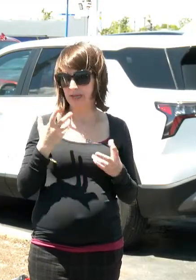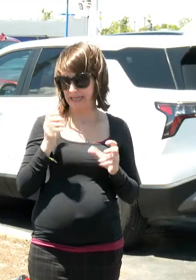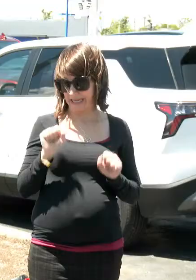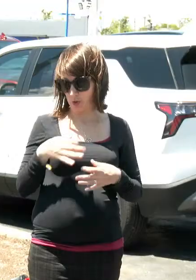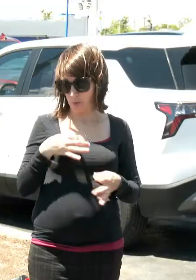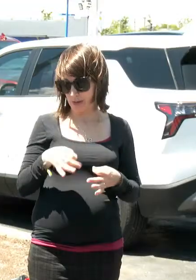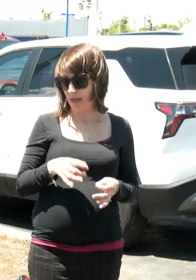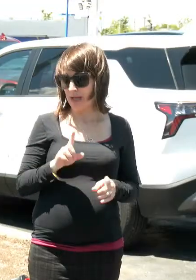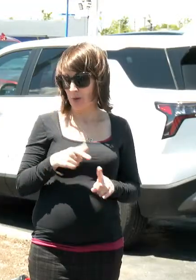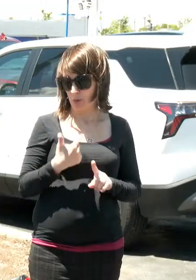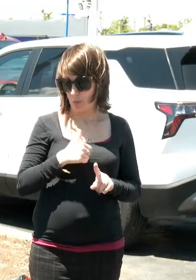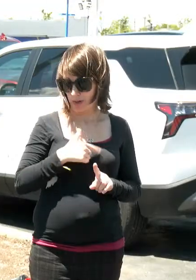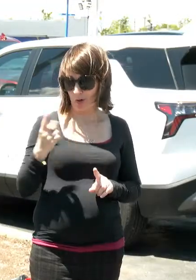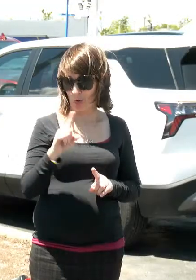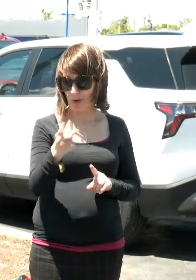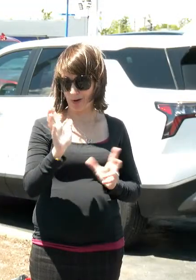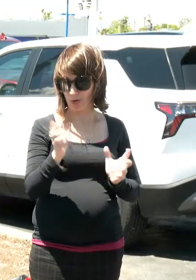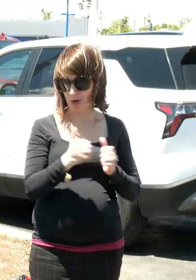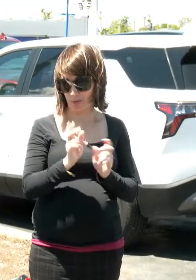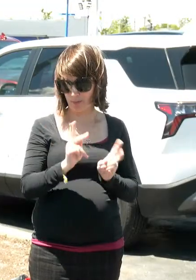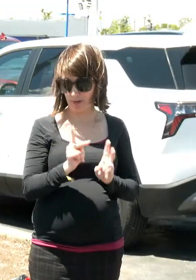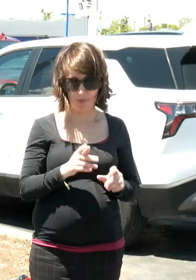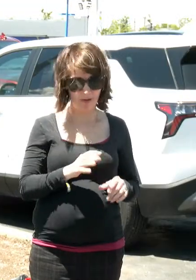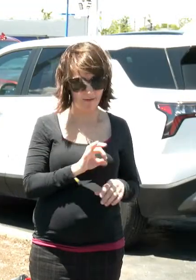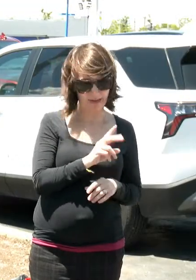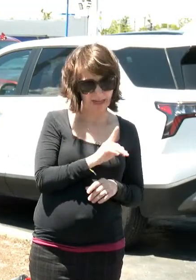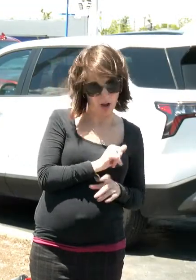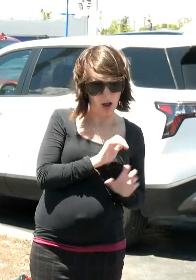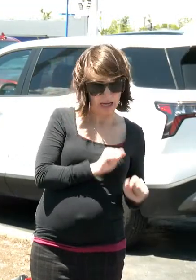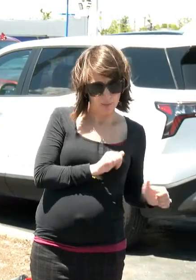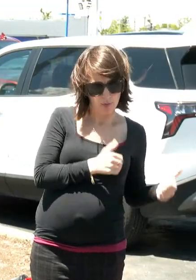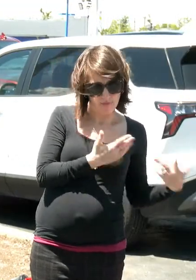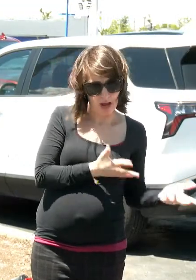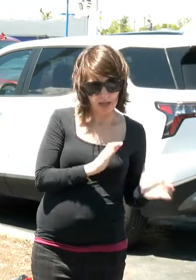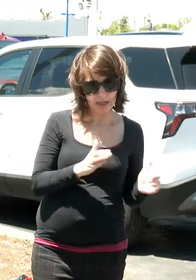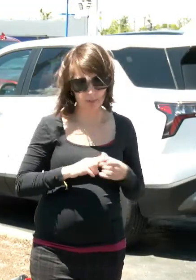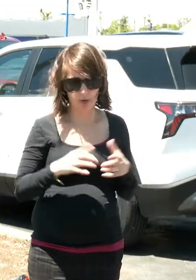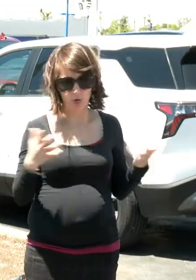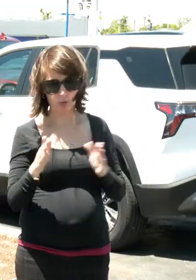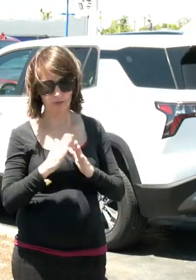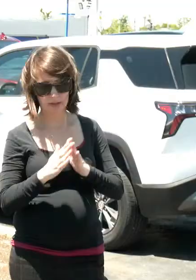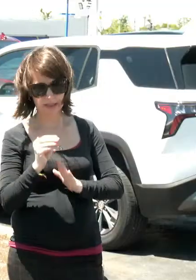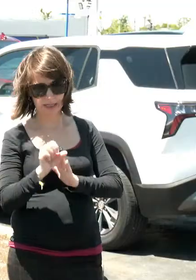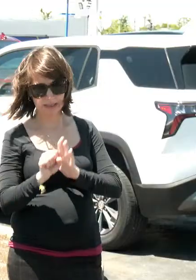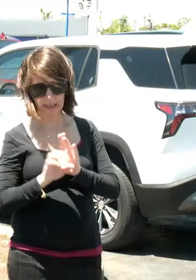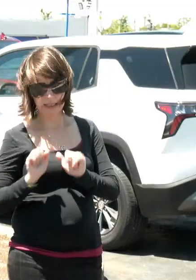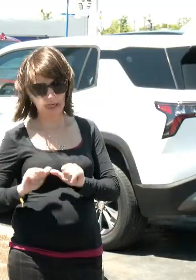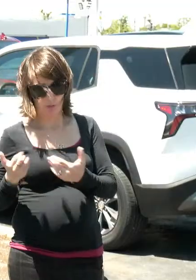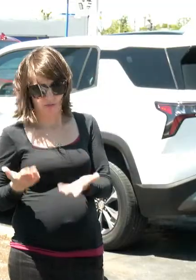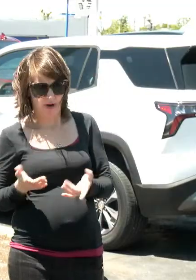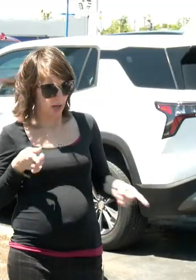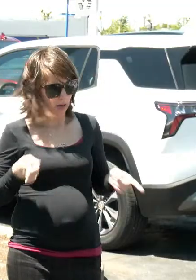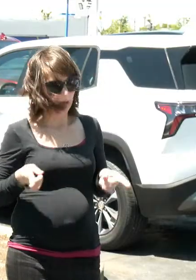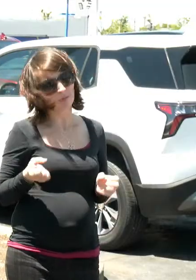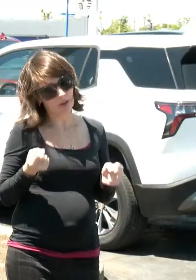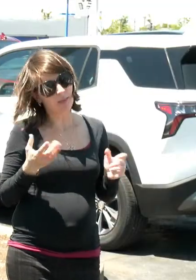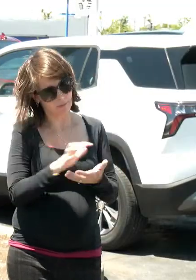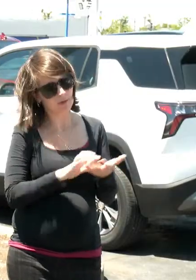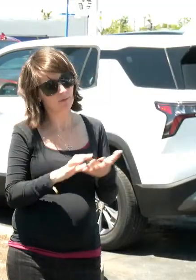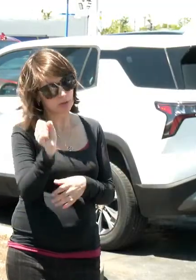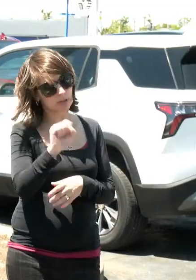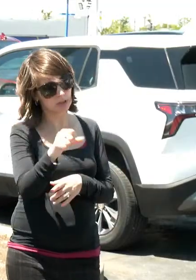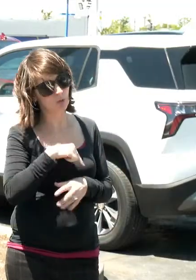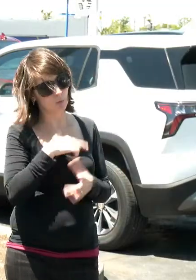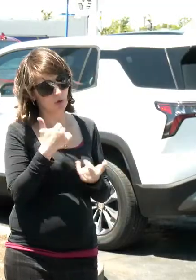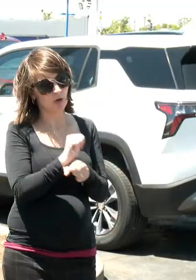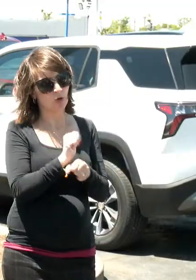there's a lot of confusion of what FEMA can provide versus what the city and the state can provide. There is a lot of confusion. We're working through that right